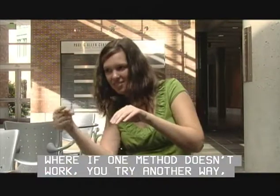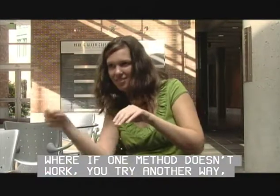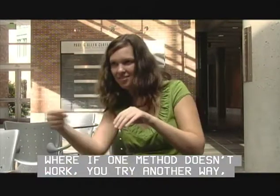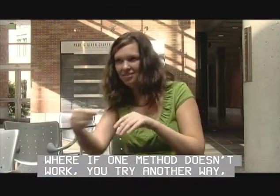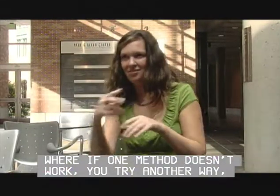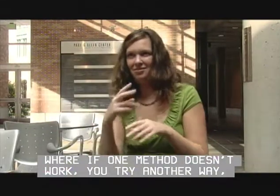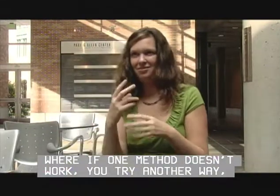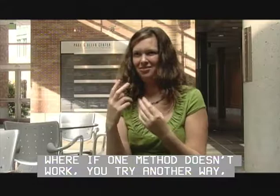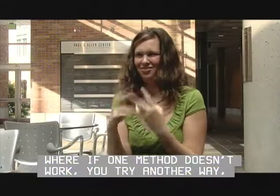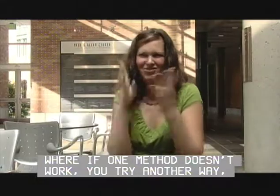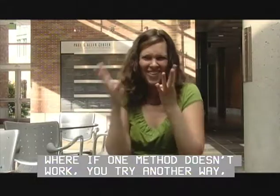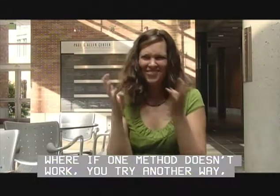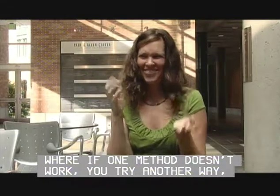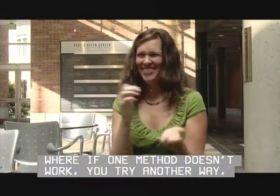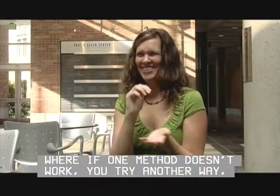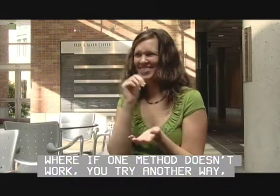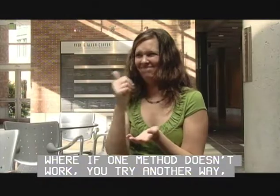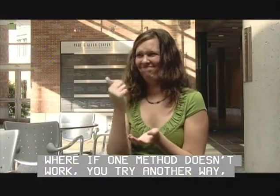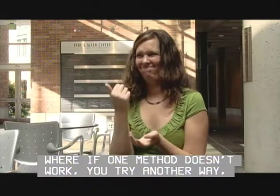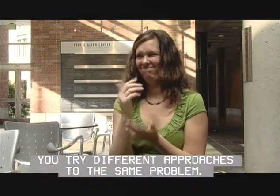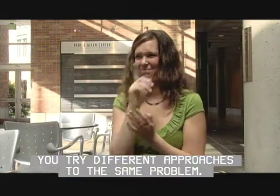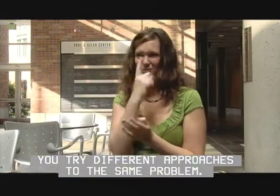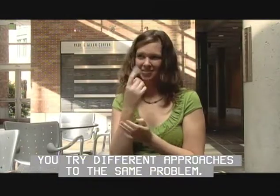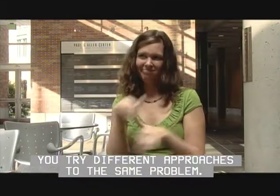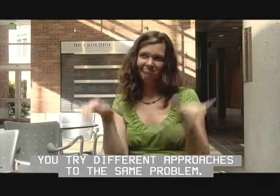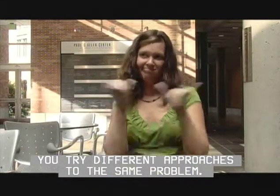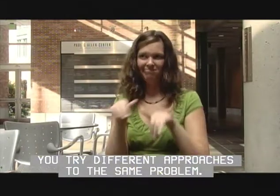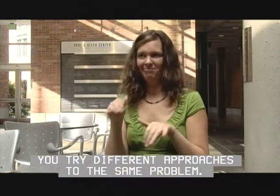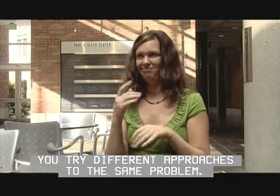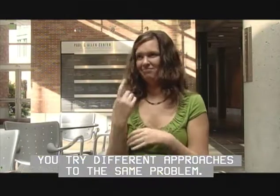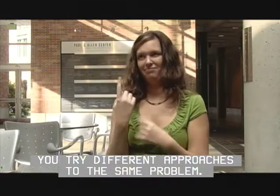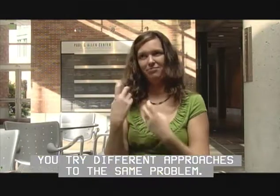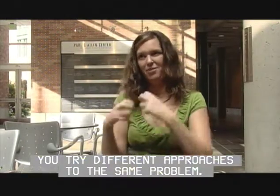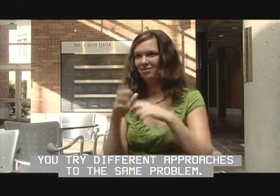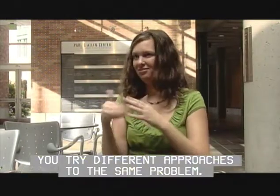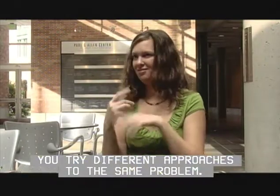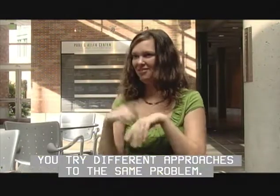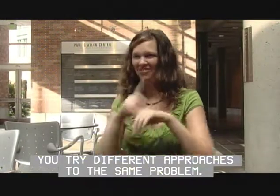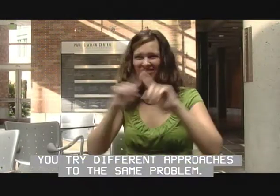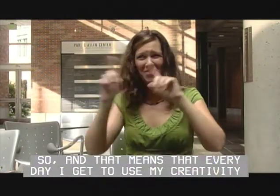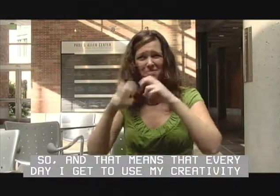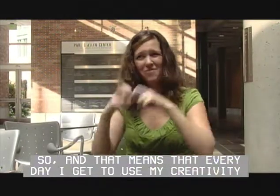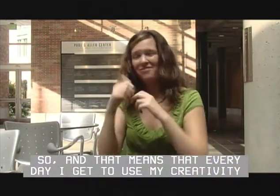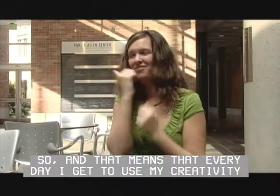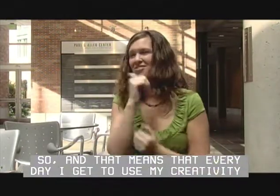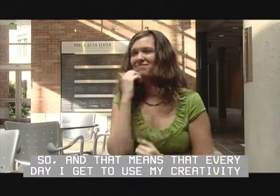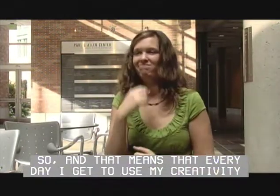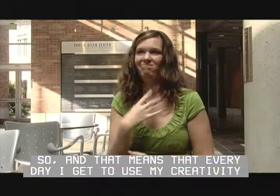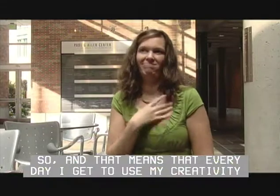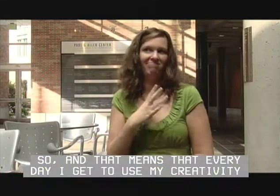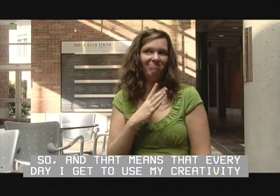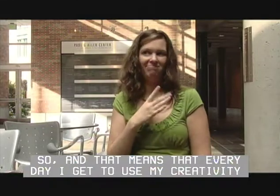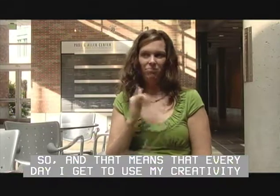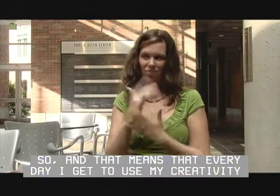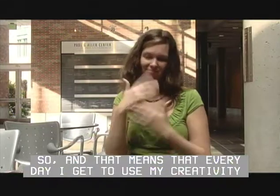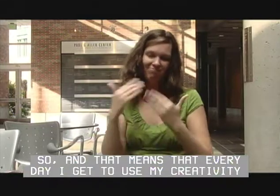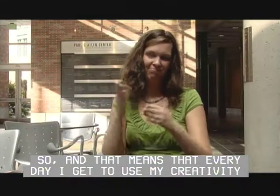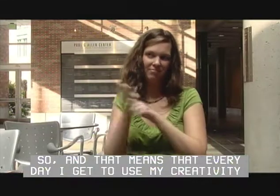Where one method doesn't work, you try another way. You try different approaches to the same problem. So it means like every day I get to use